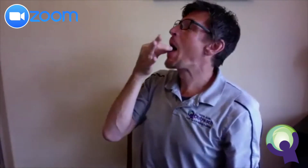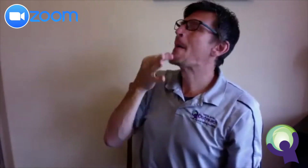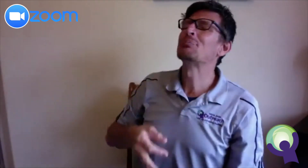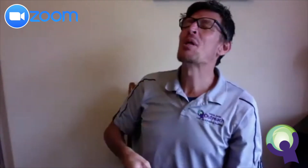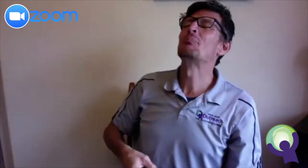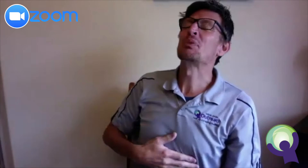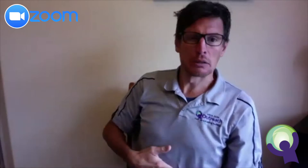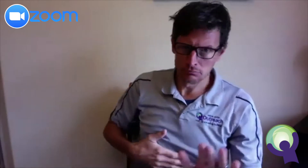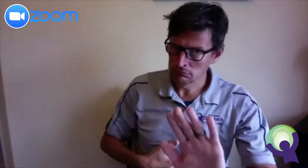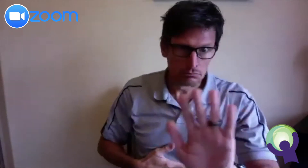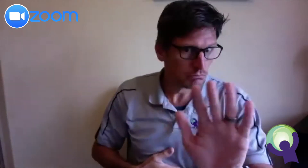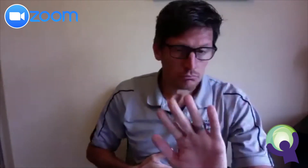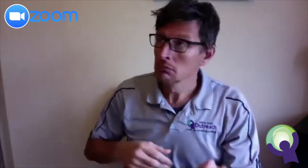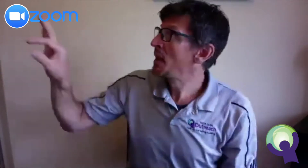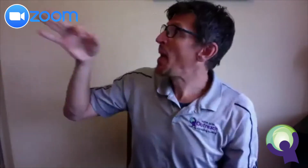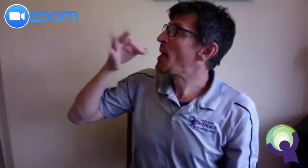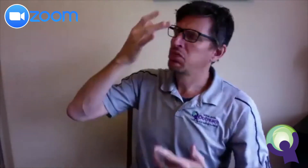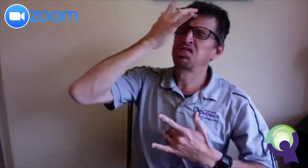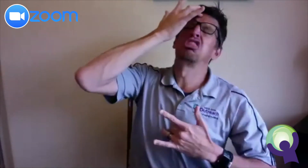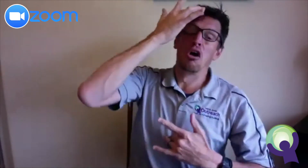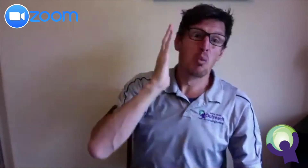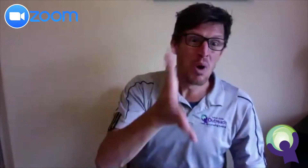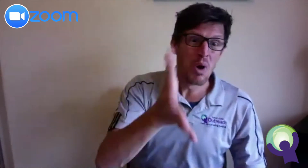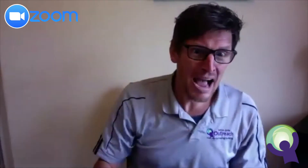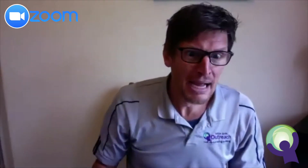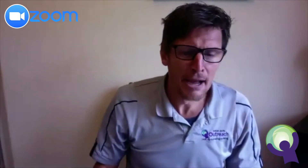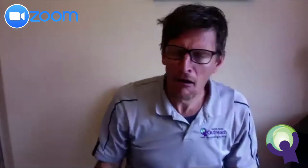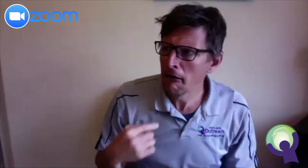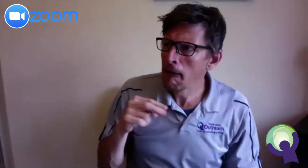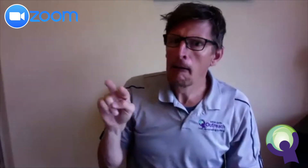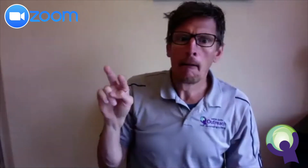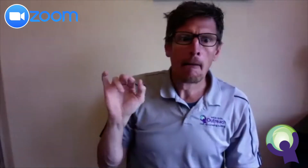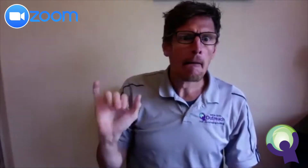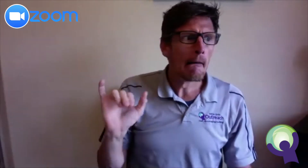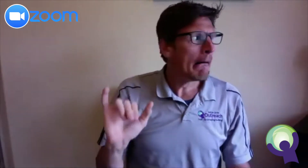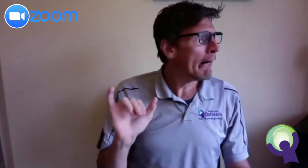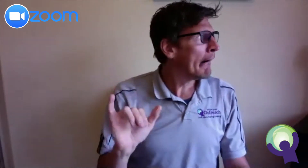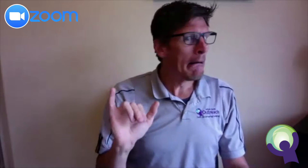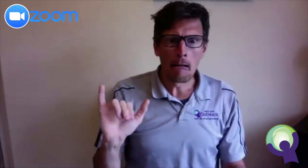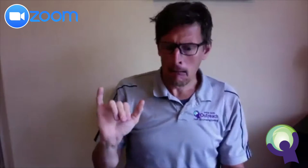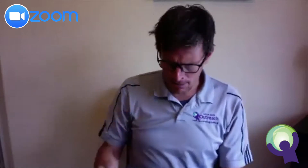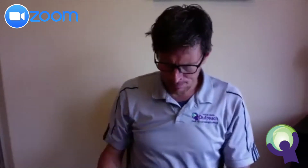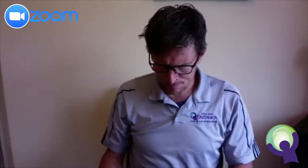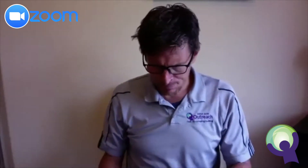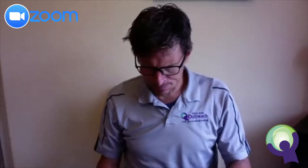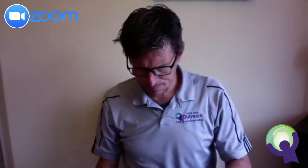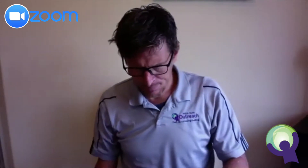"You don't want to eat them. They'll make you sick." Sadie jiggled the branch a little, and a few berries fell to the